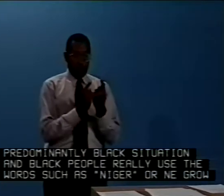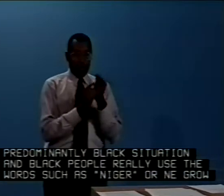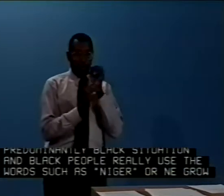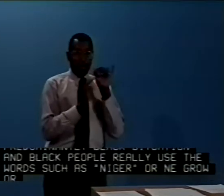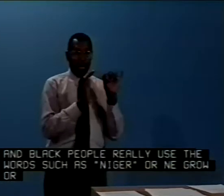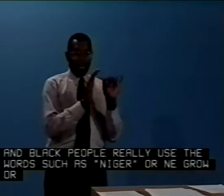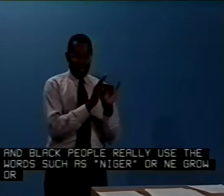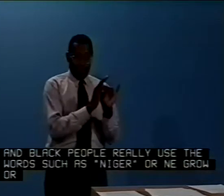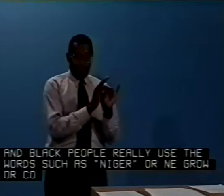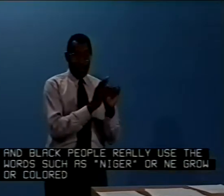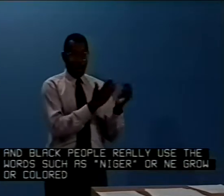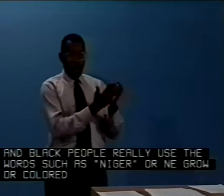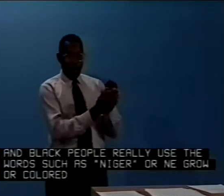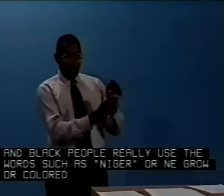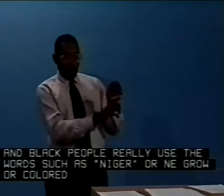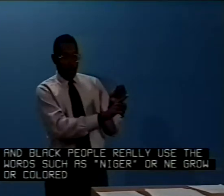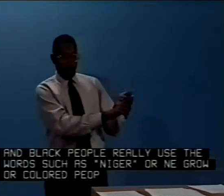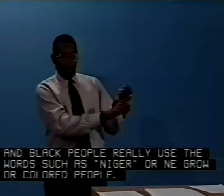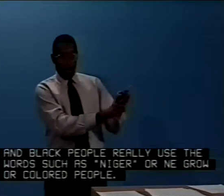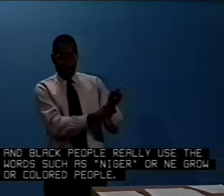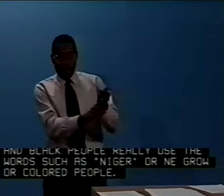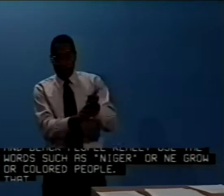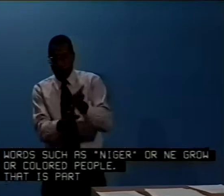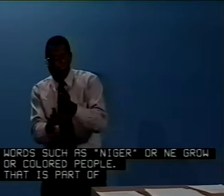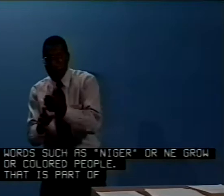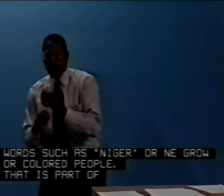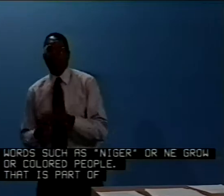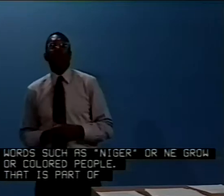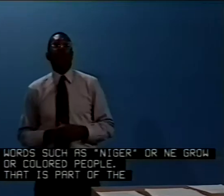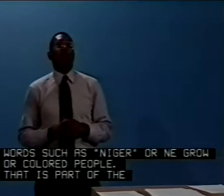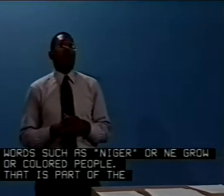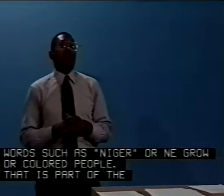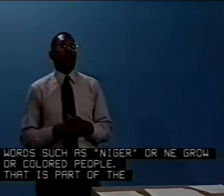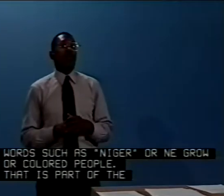That's part of the in-group identity that they share among themselves.